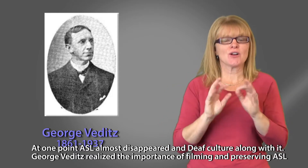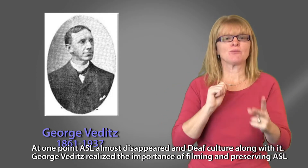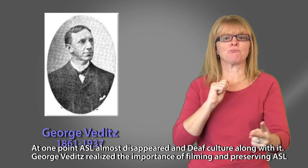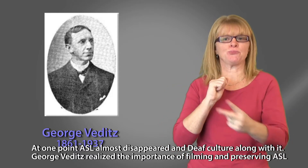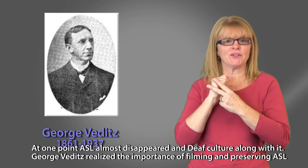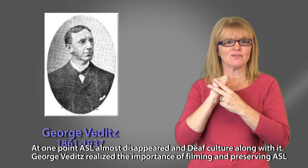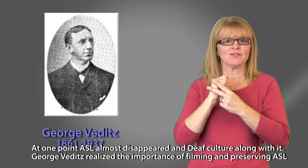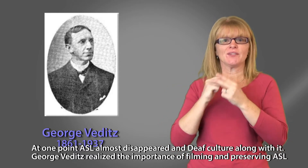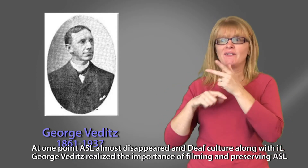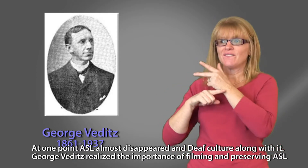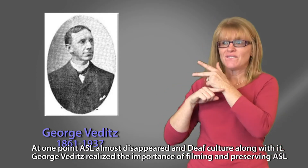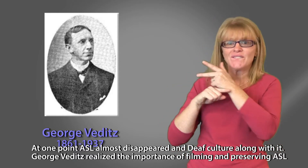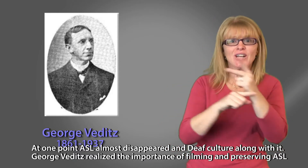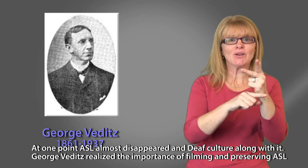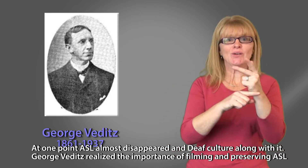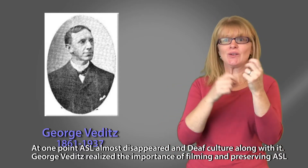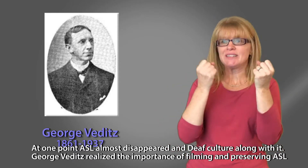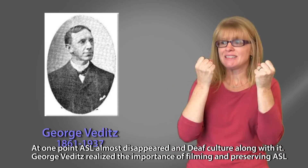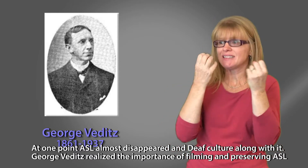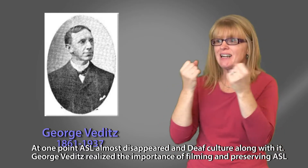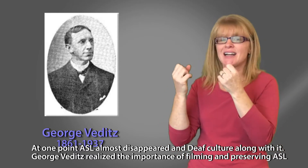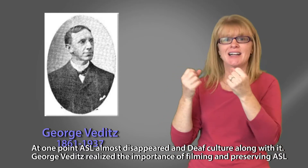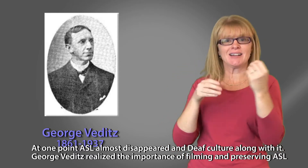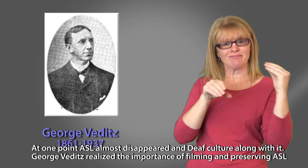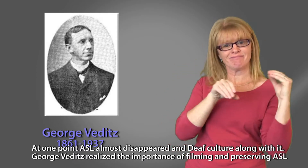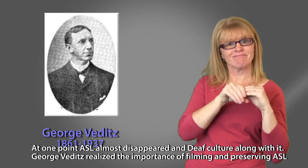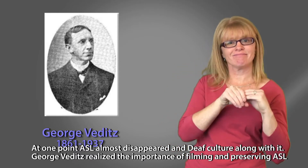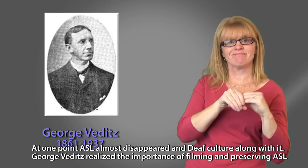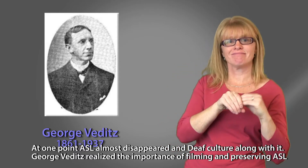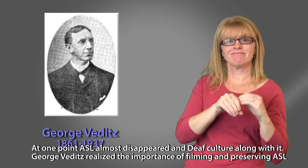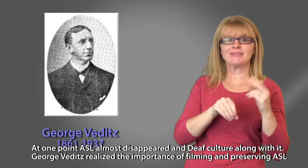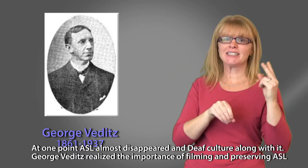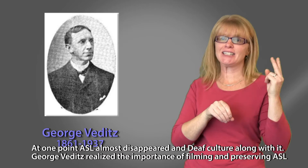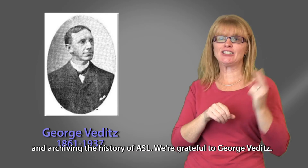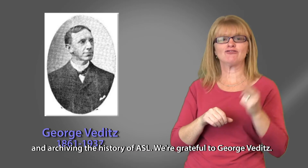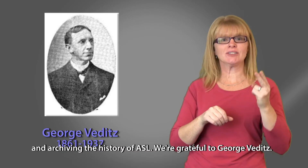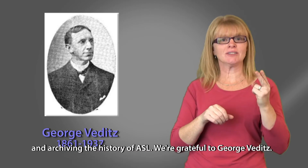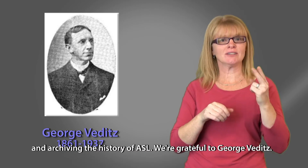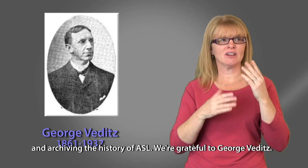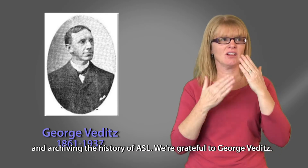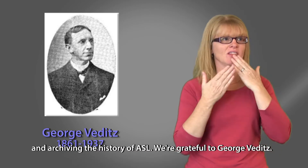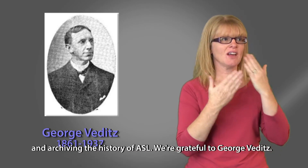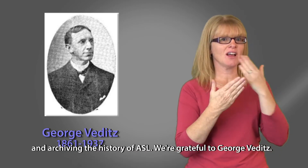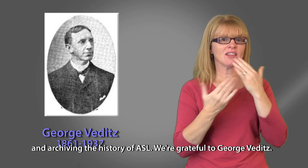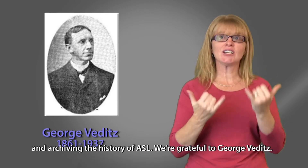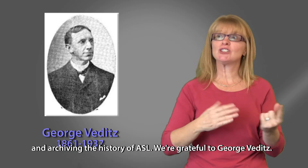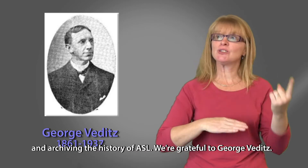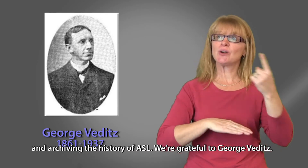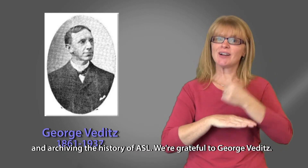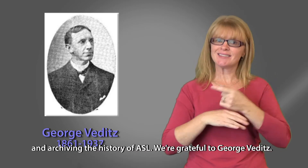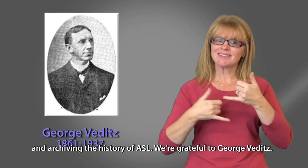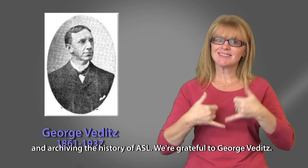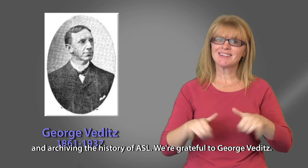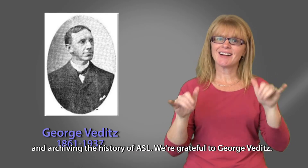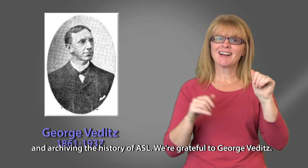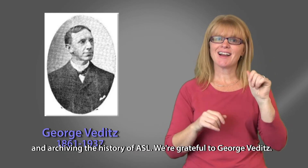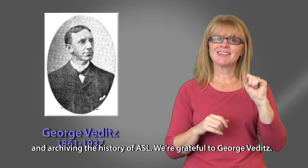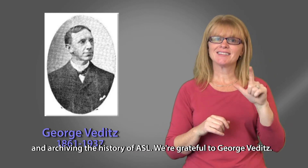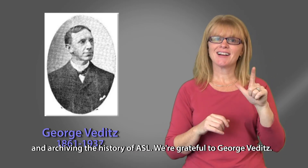Veditz realized the importance of filming and preserving ASL and archiving the history of ASL.